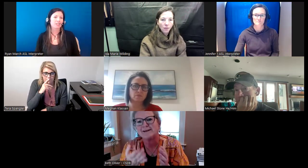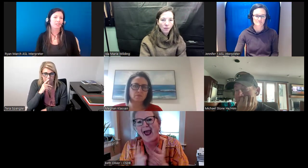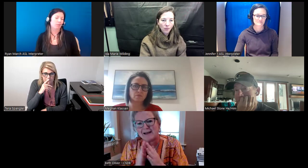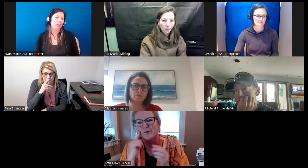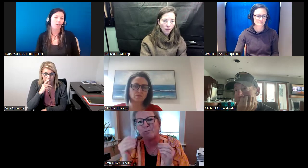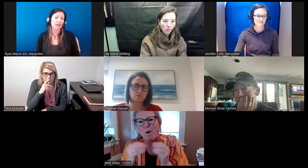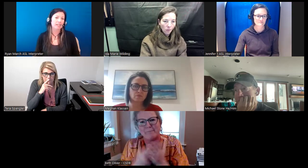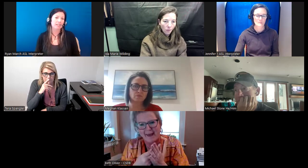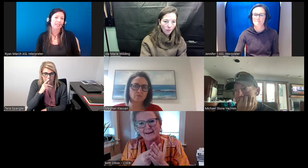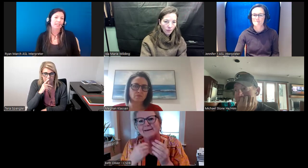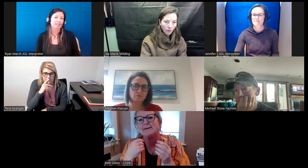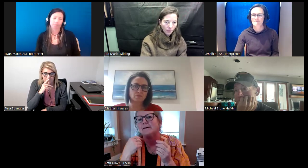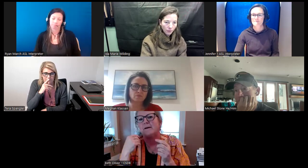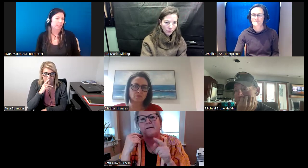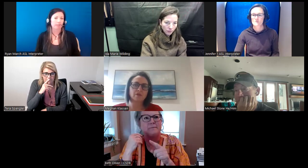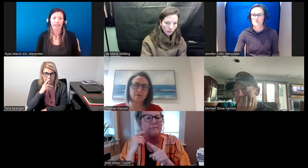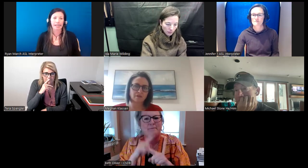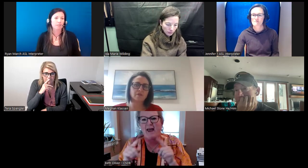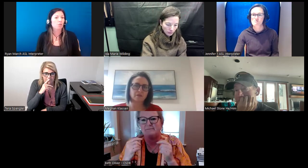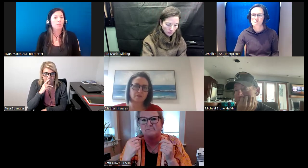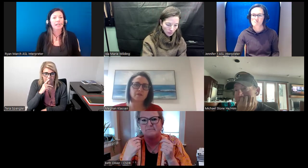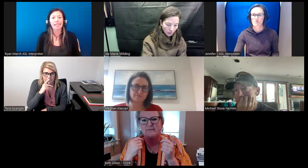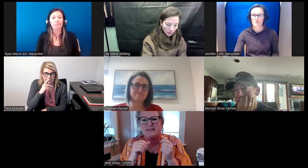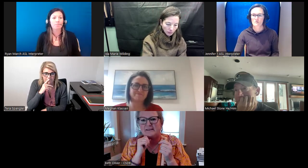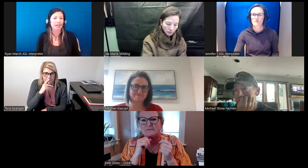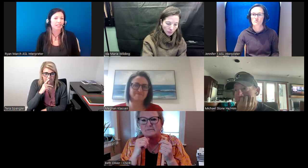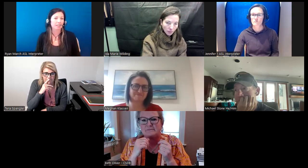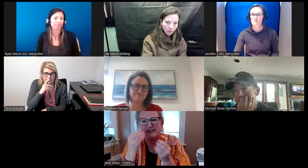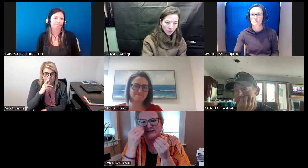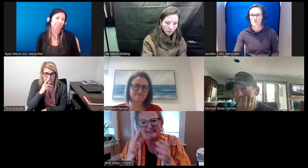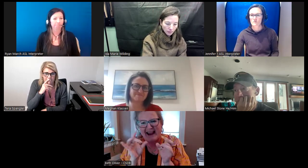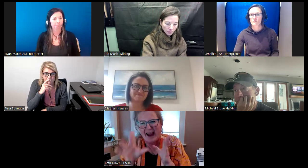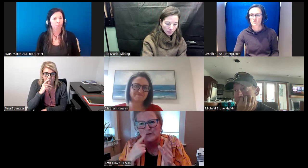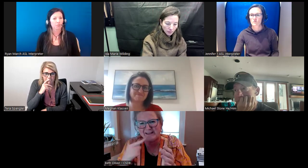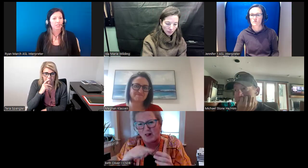I just, yeah, we always can ask for more money, but